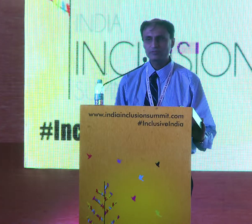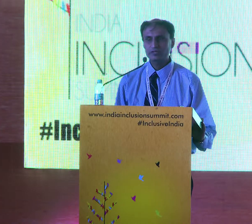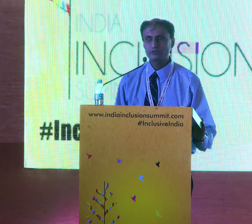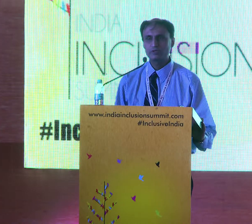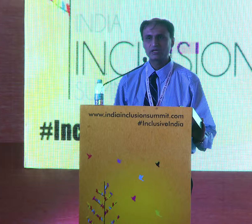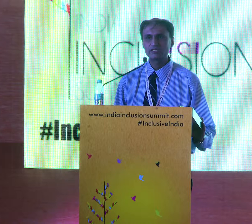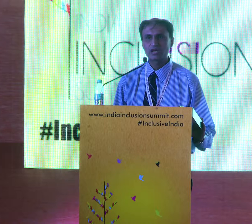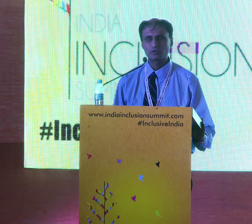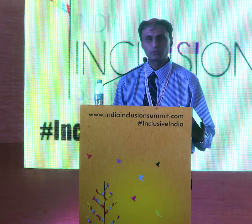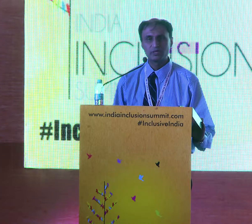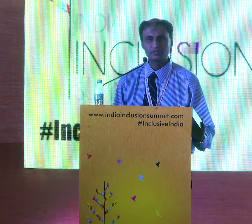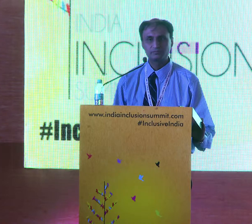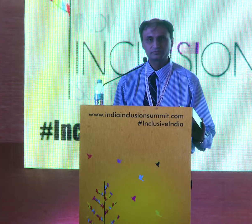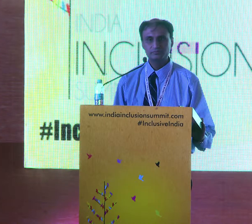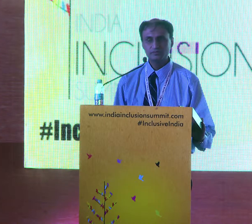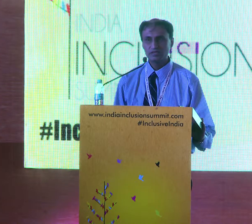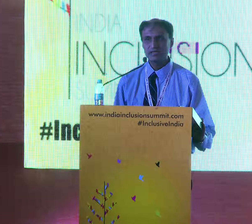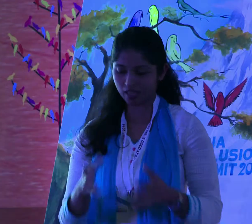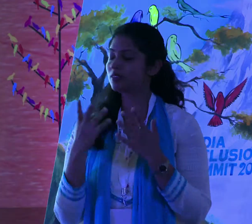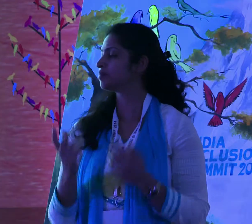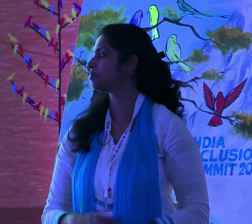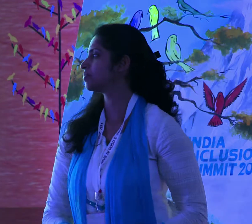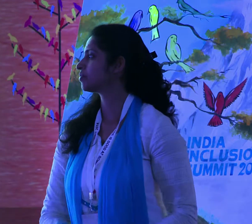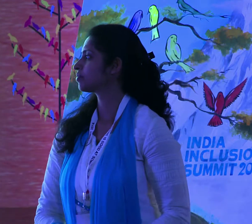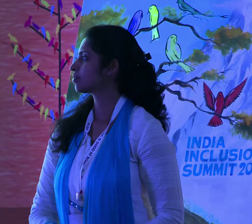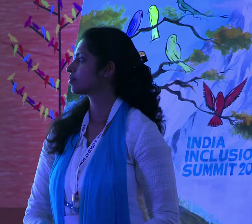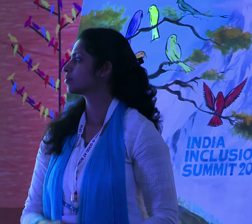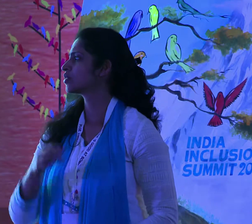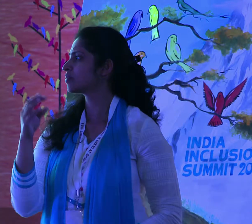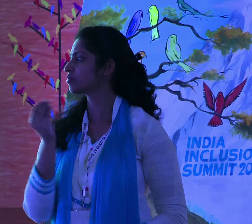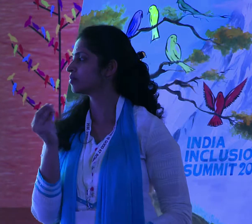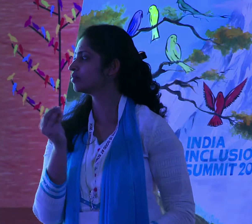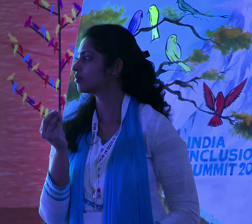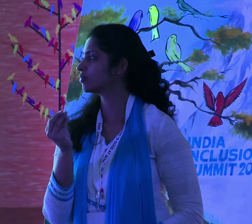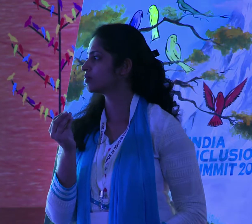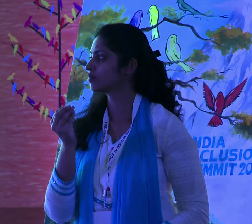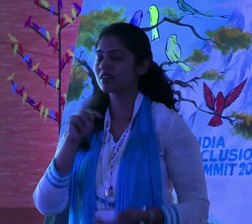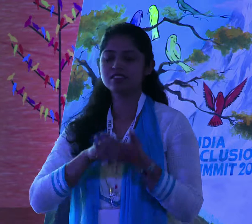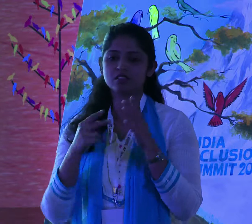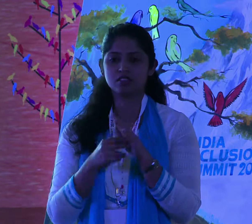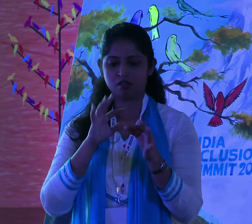is one thing which we can start off with, is something which is a flame.